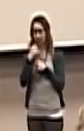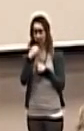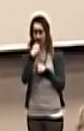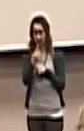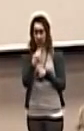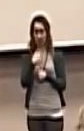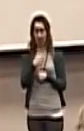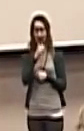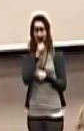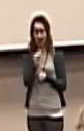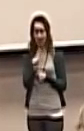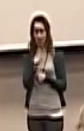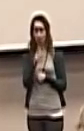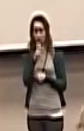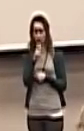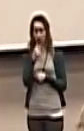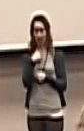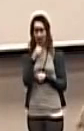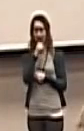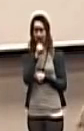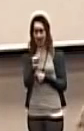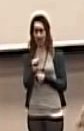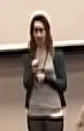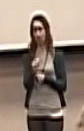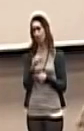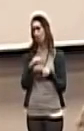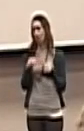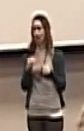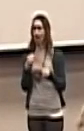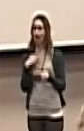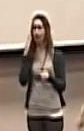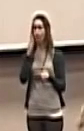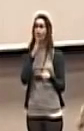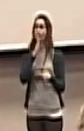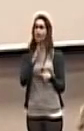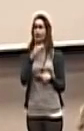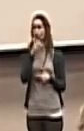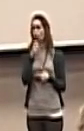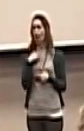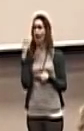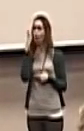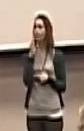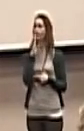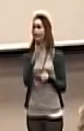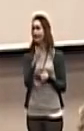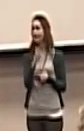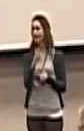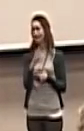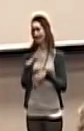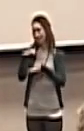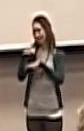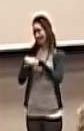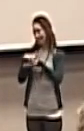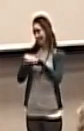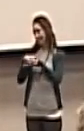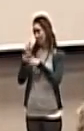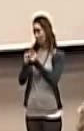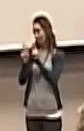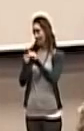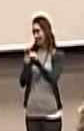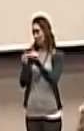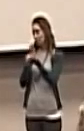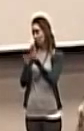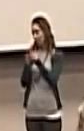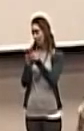would suggest, "I will be who I will be." In most of our English translations of the Bible, the word